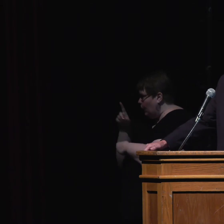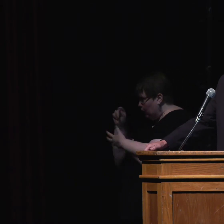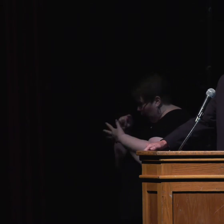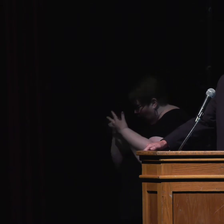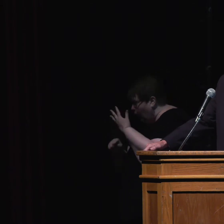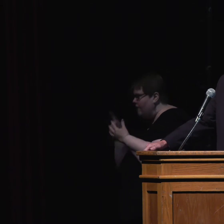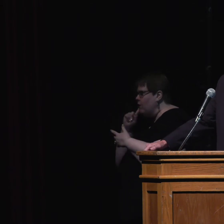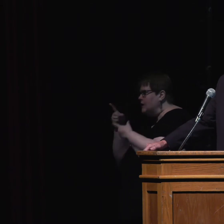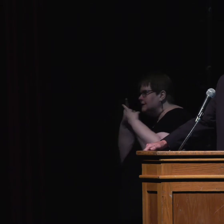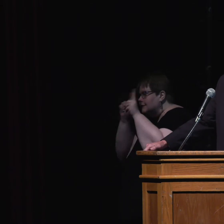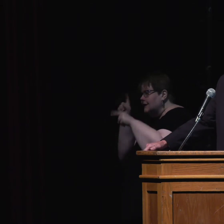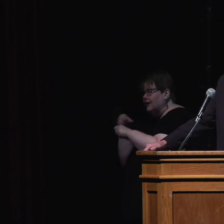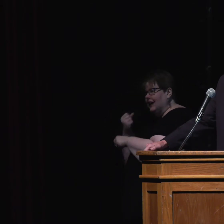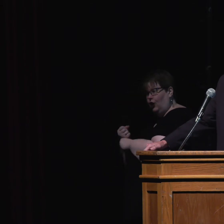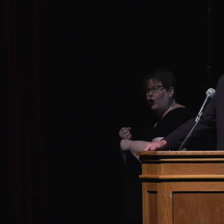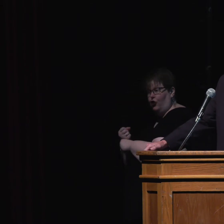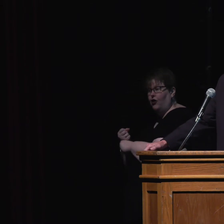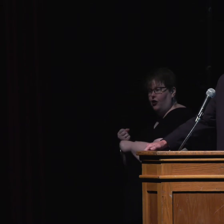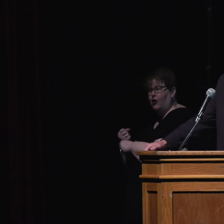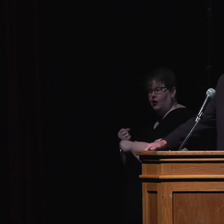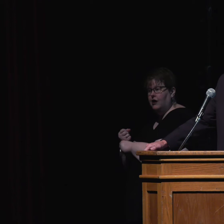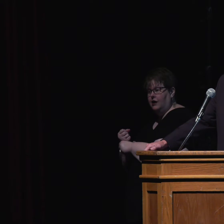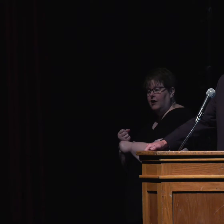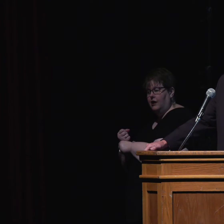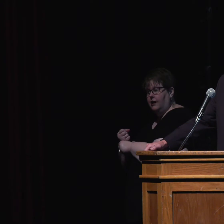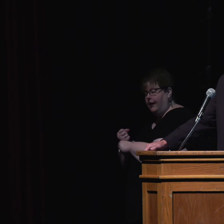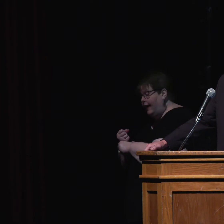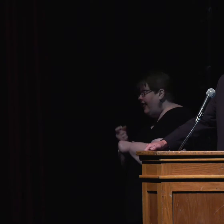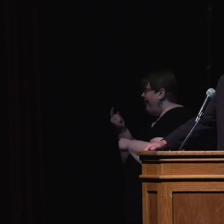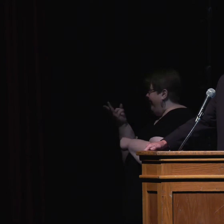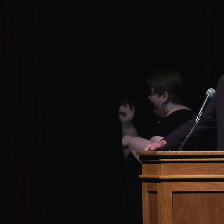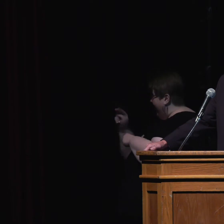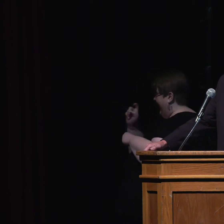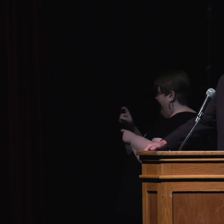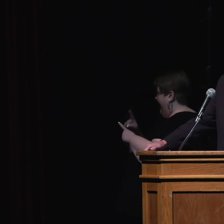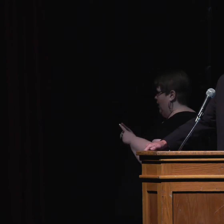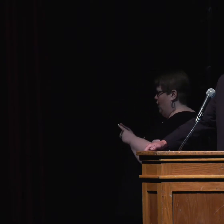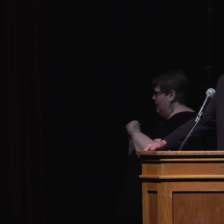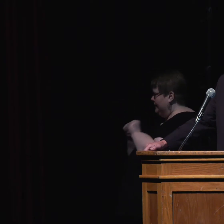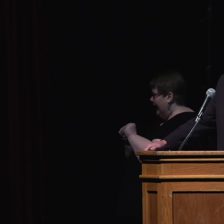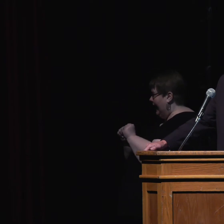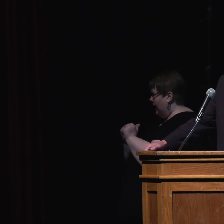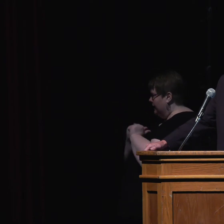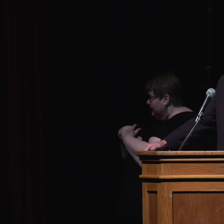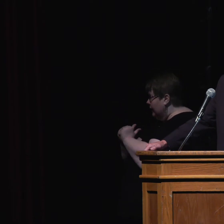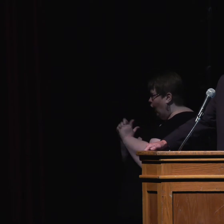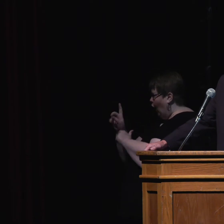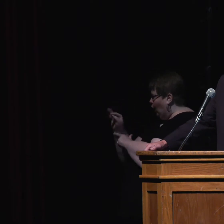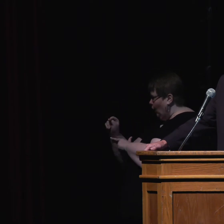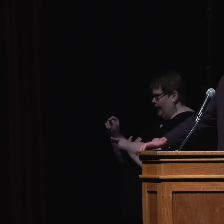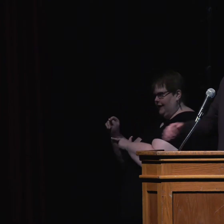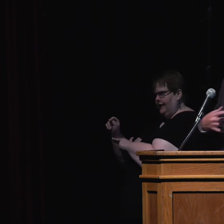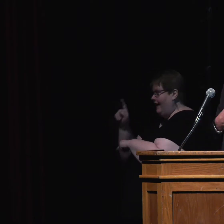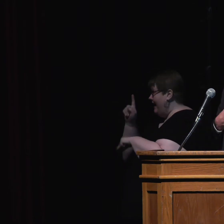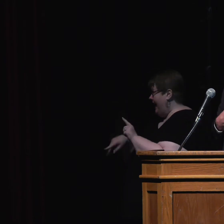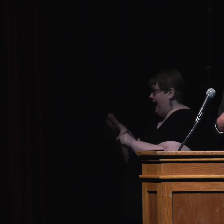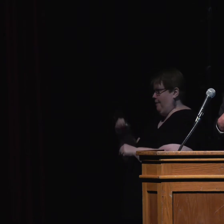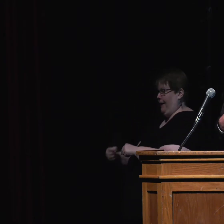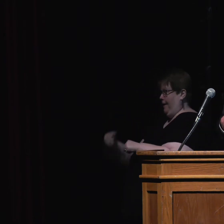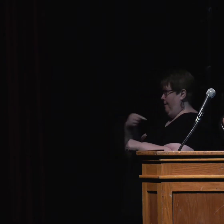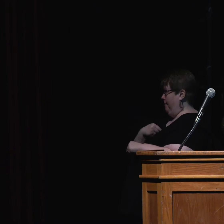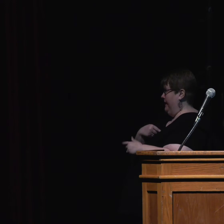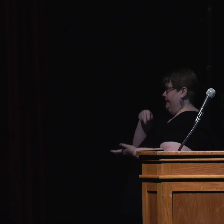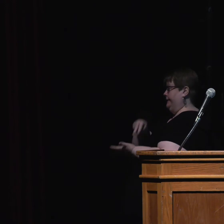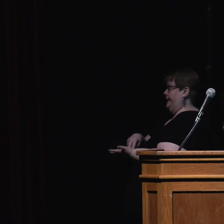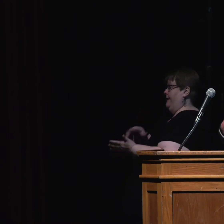to have a successful year this year. And then we've got to stick together and do them. It cannot be me standing in